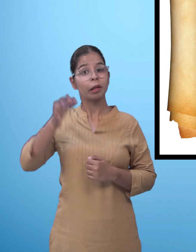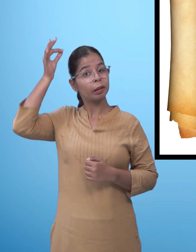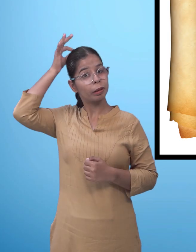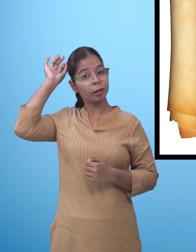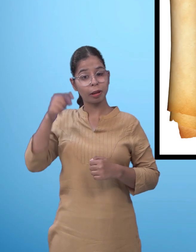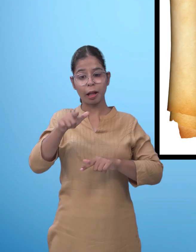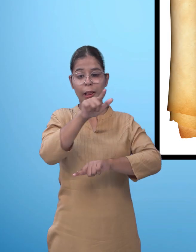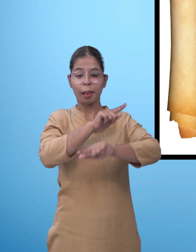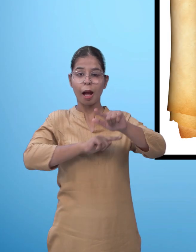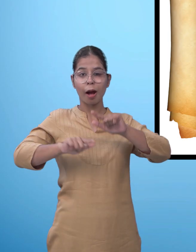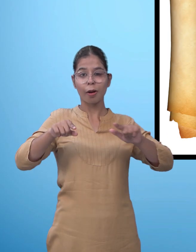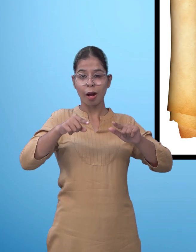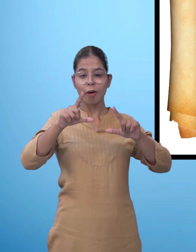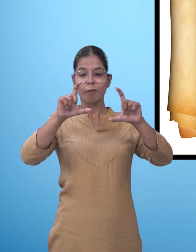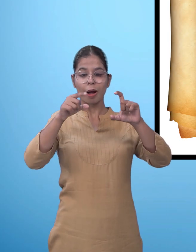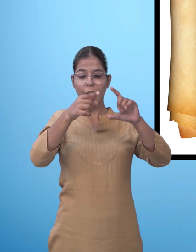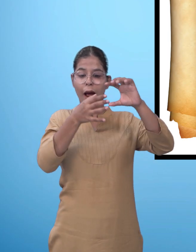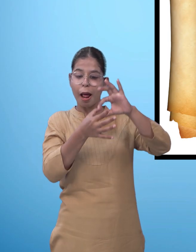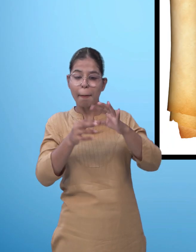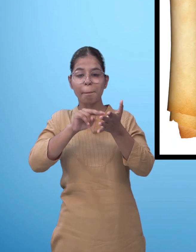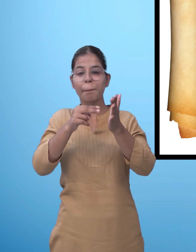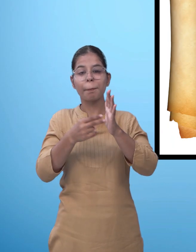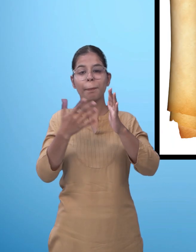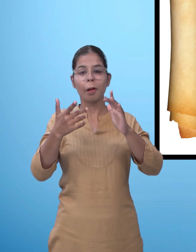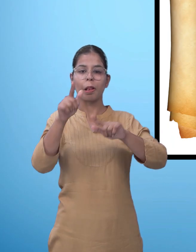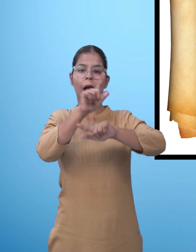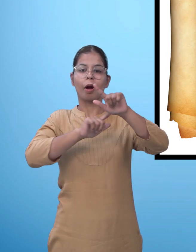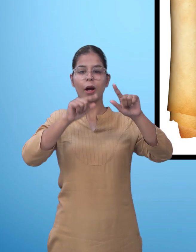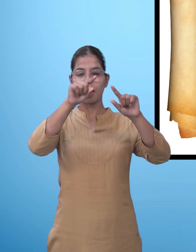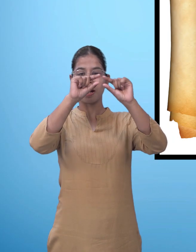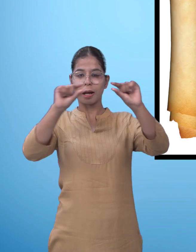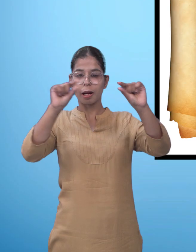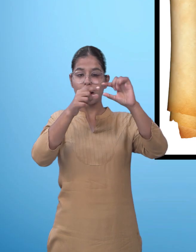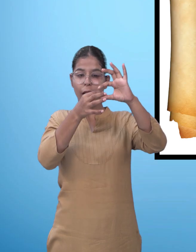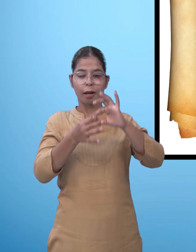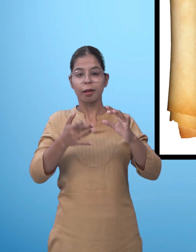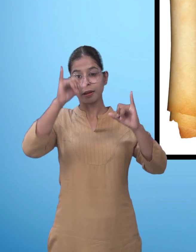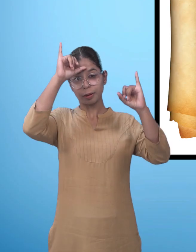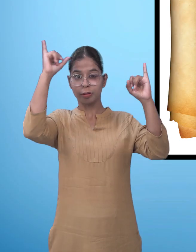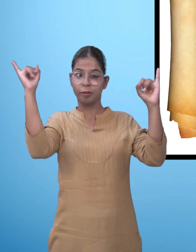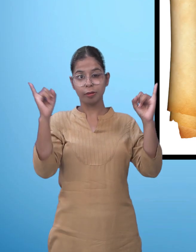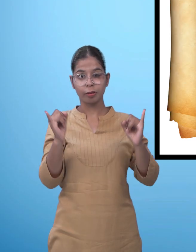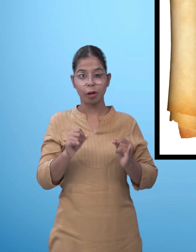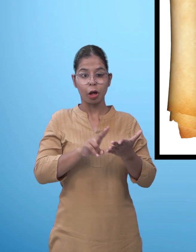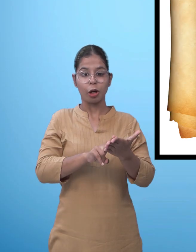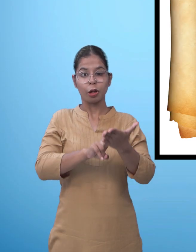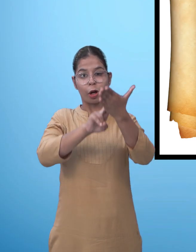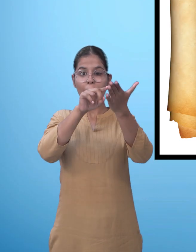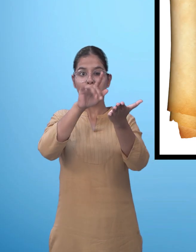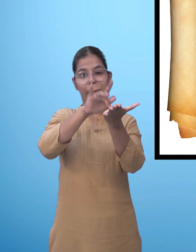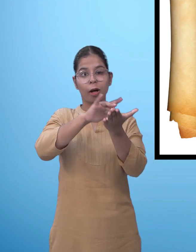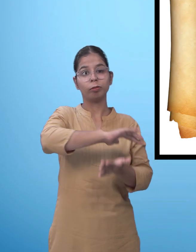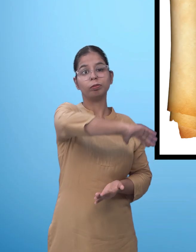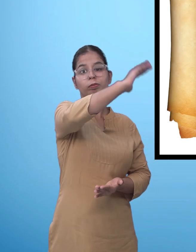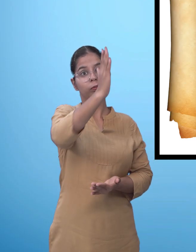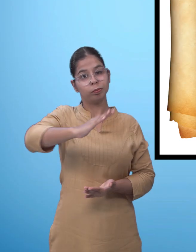Uttaram yat samudrasya himadres kaiva dakshinam varsam tad bharatam nama. The country